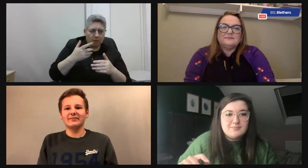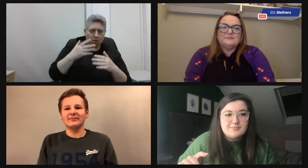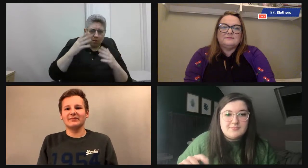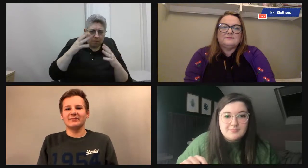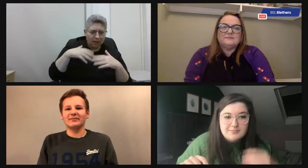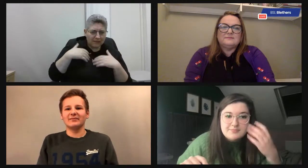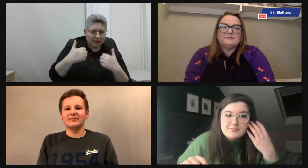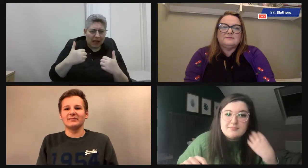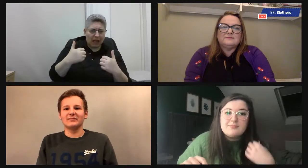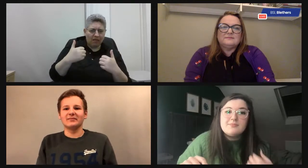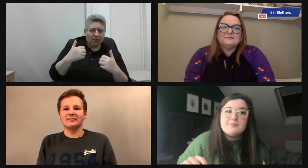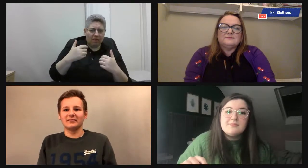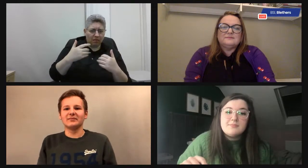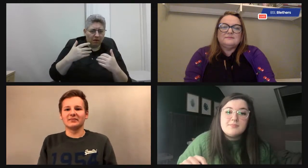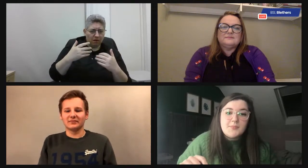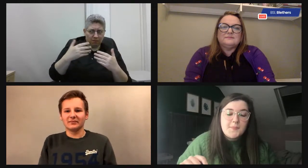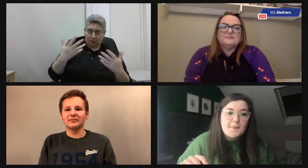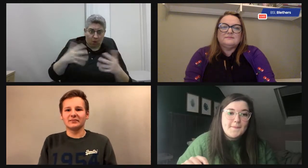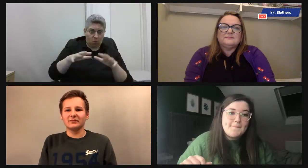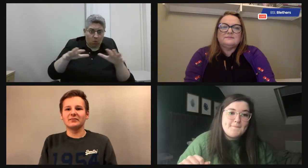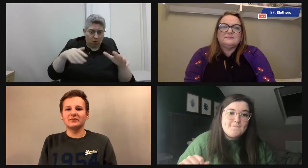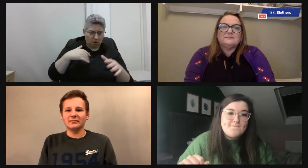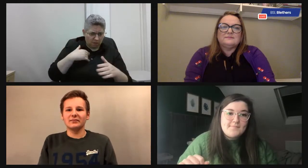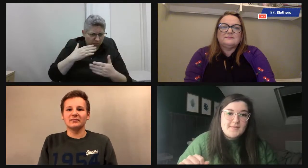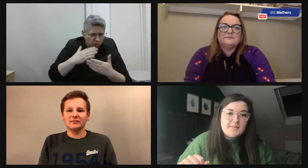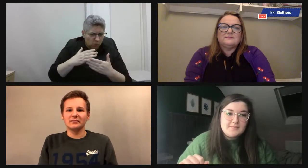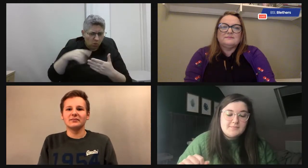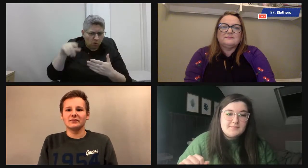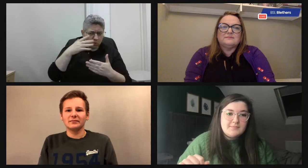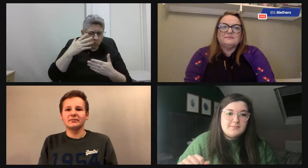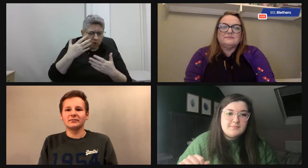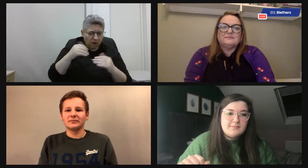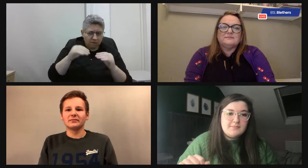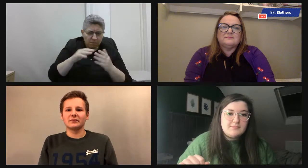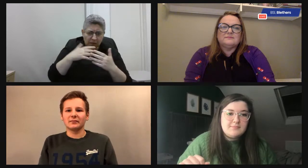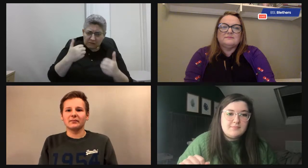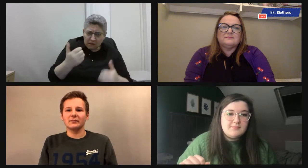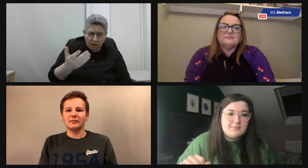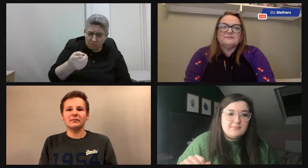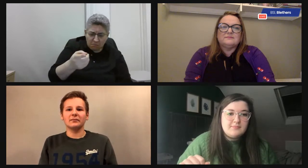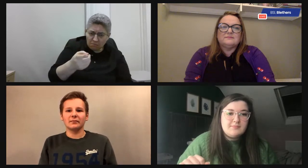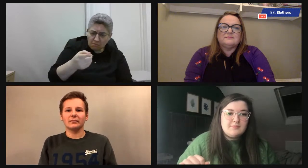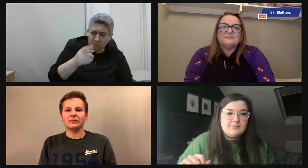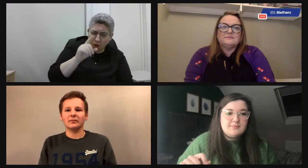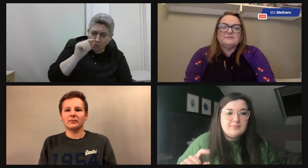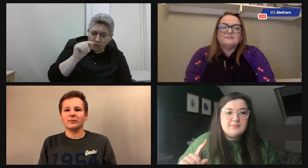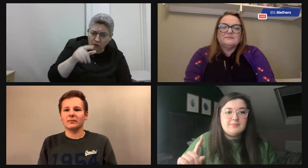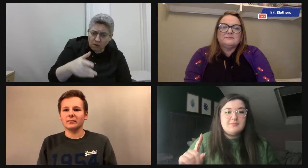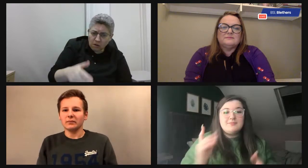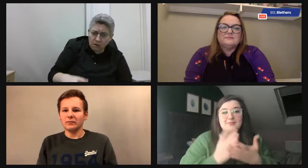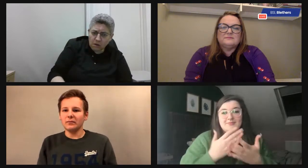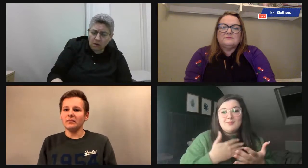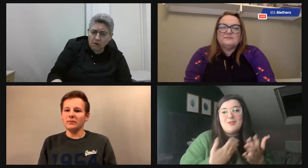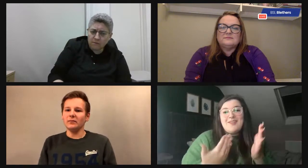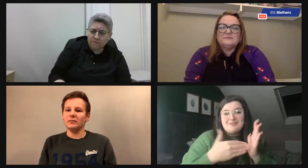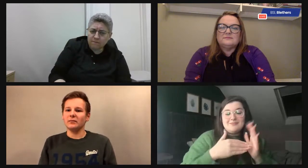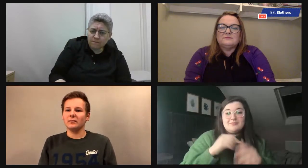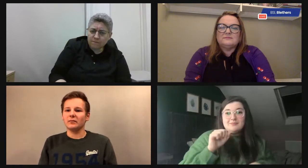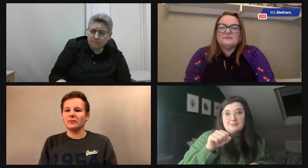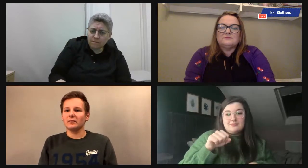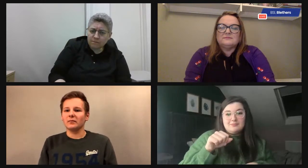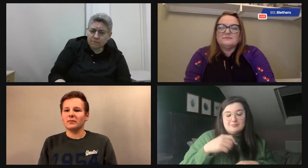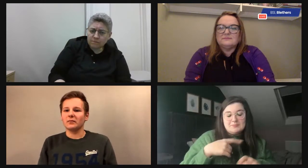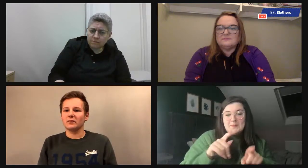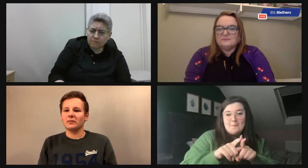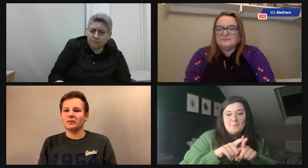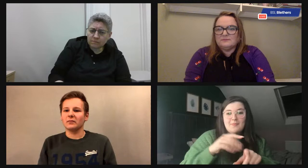could give you more opportunities to look at this issue of mental health that we see around us in society now. Erin, you're